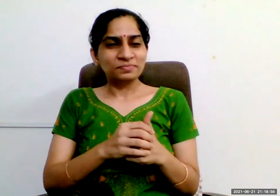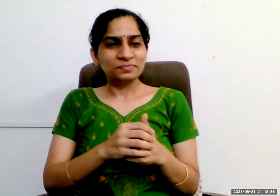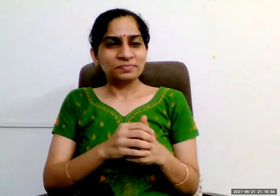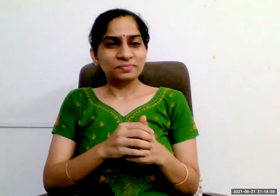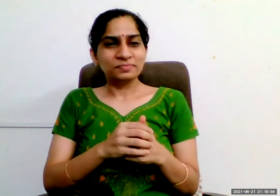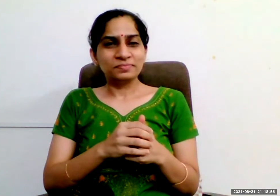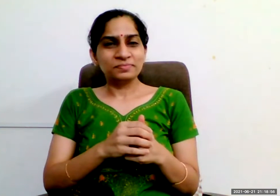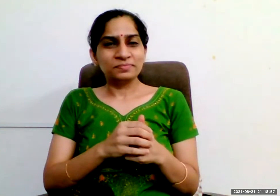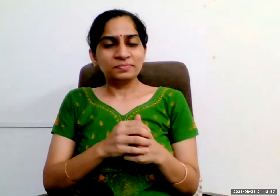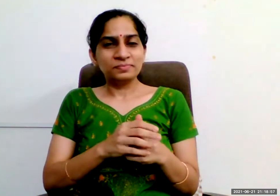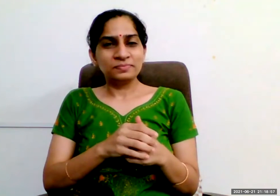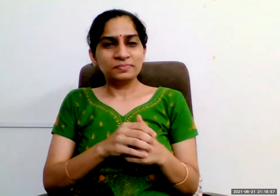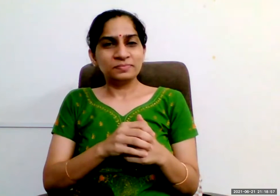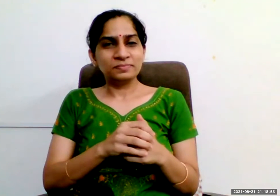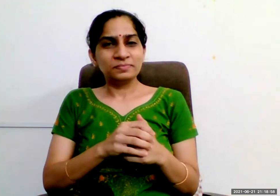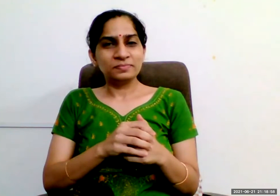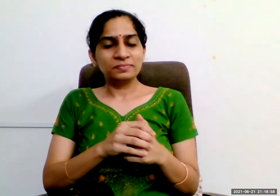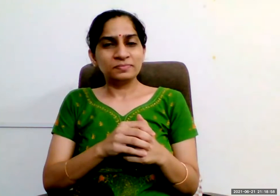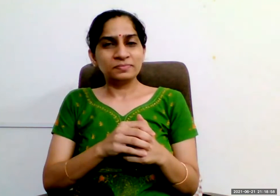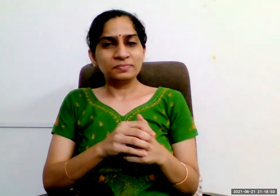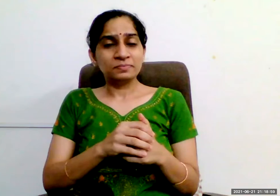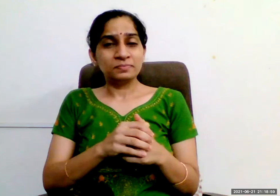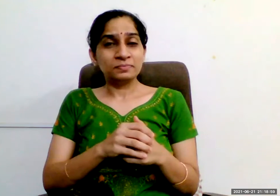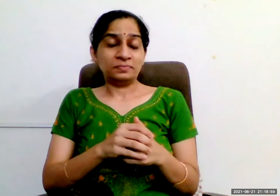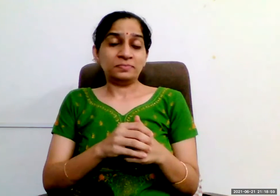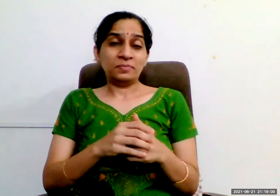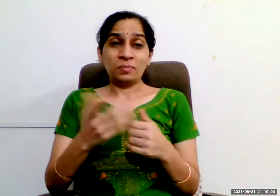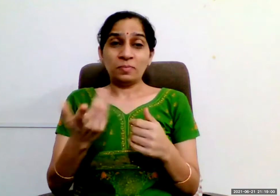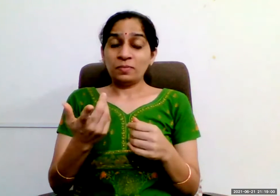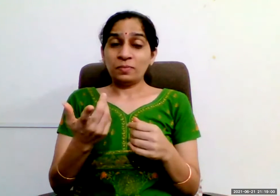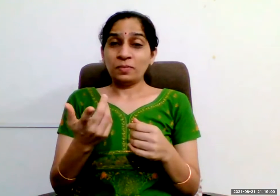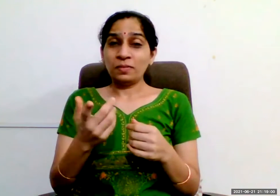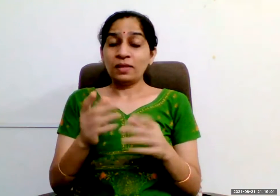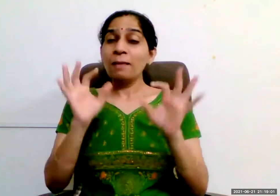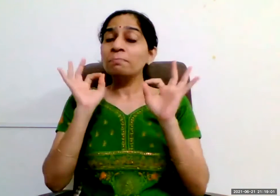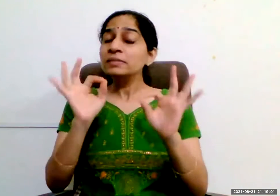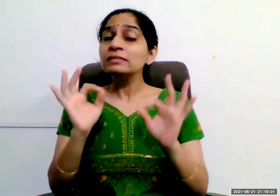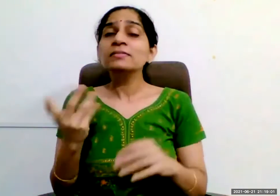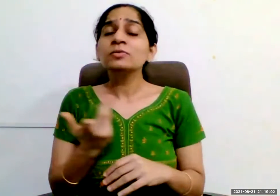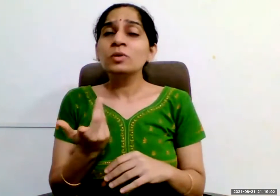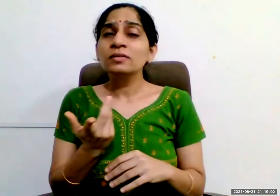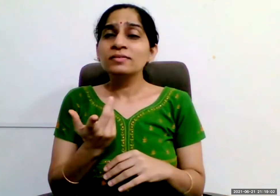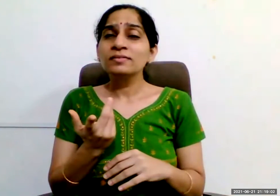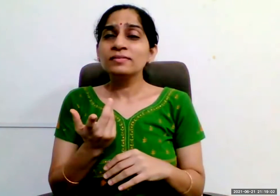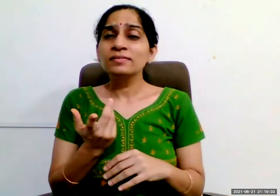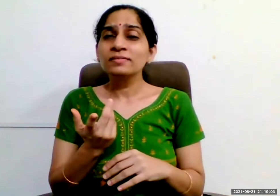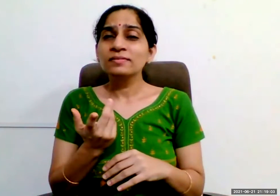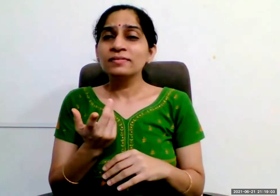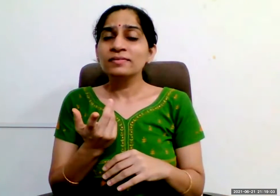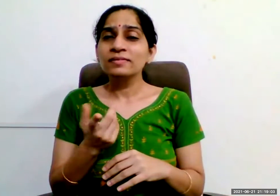So, what should actually be the ideal situation? Why? What do you think should humans be different from